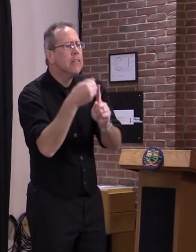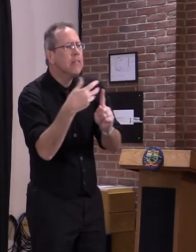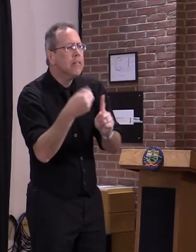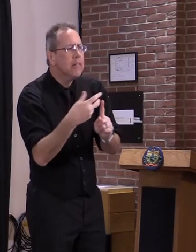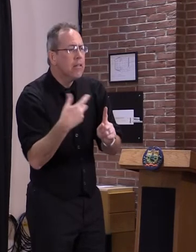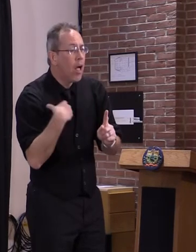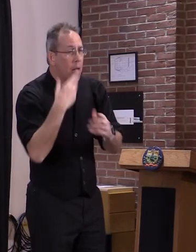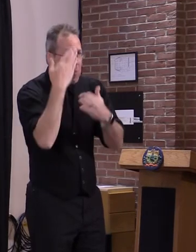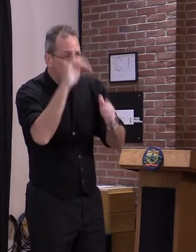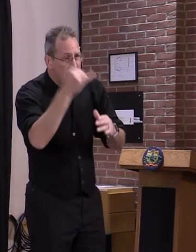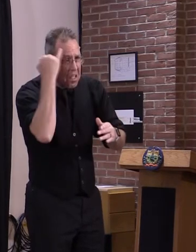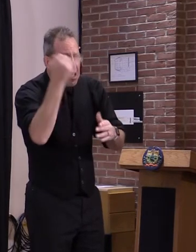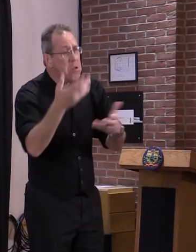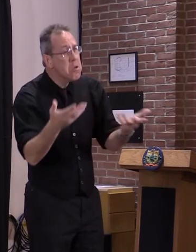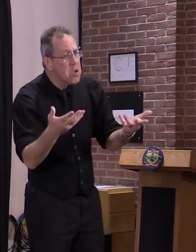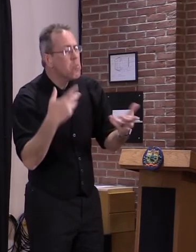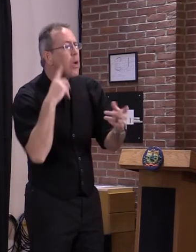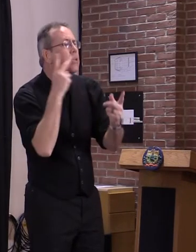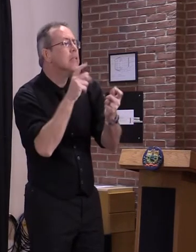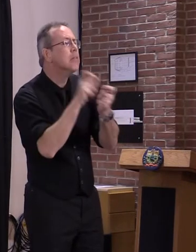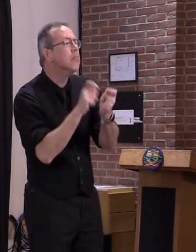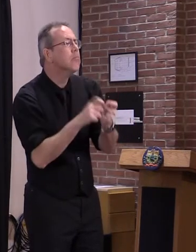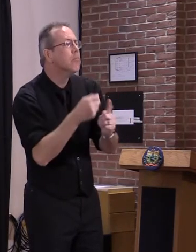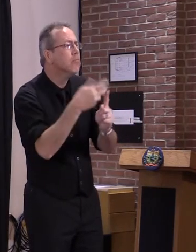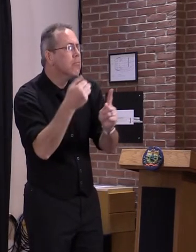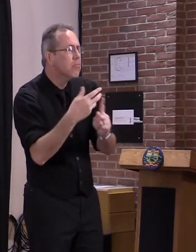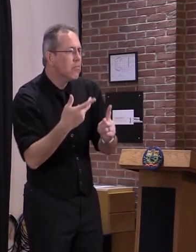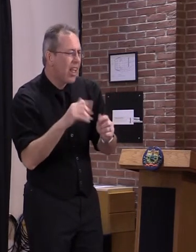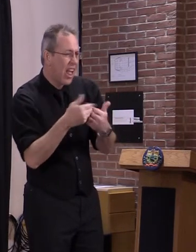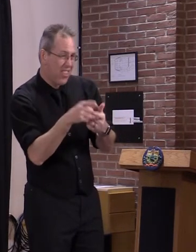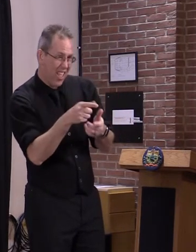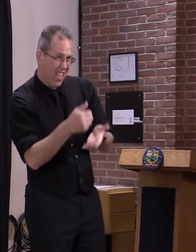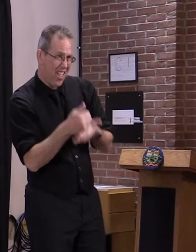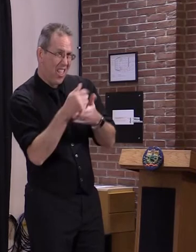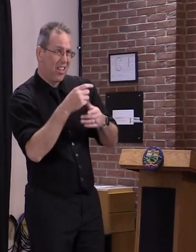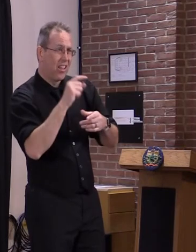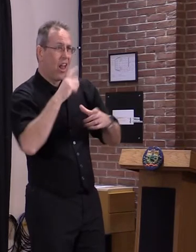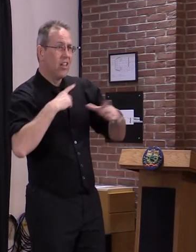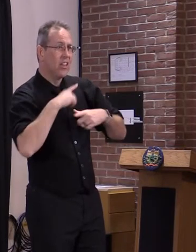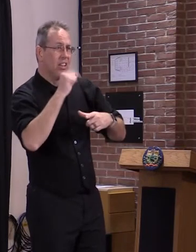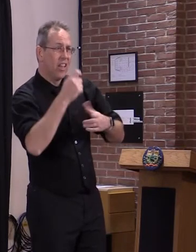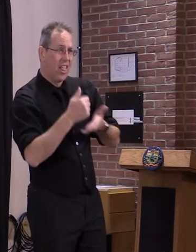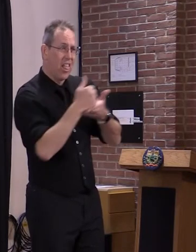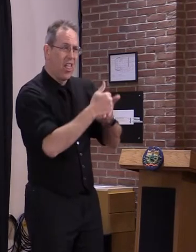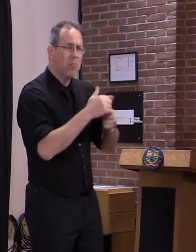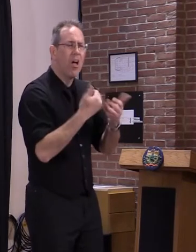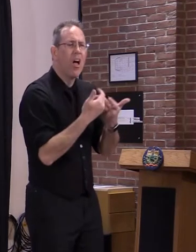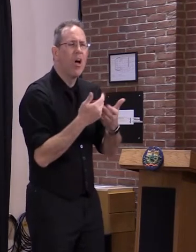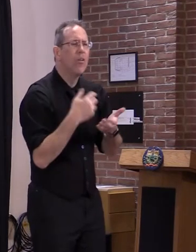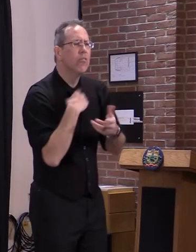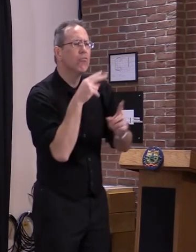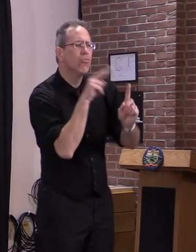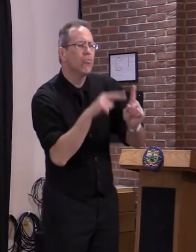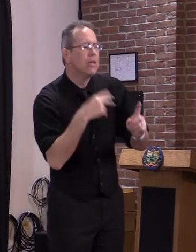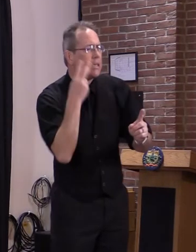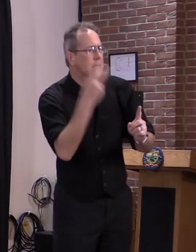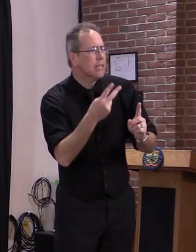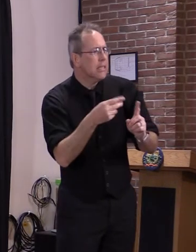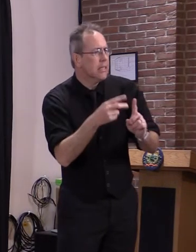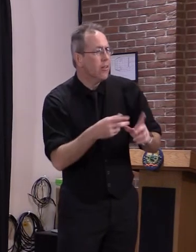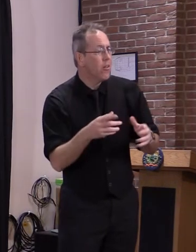and alleviate some of the pressure. But I think we just have to be very open and honest about this.